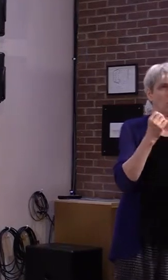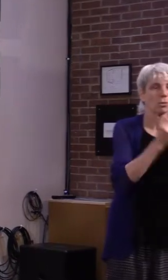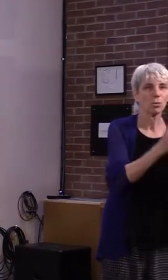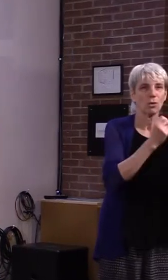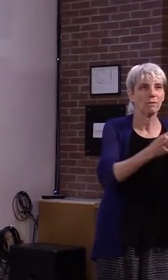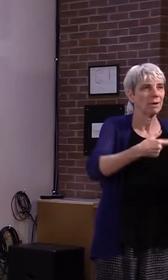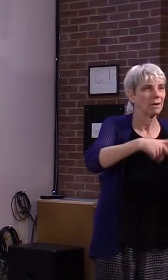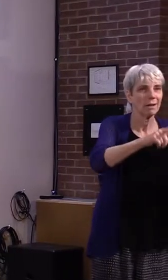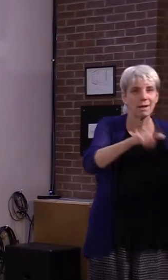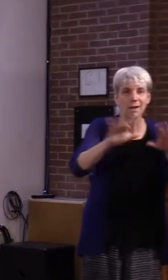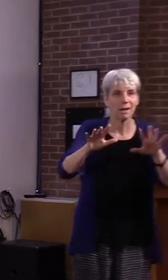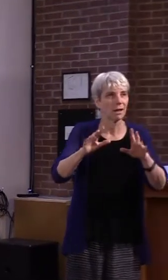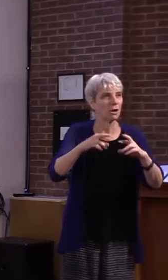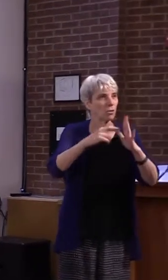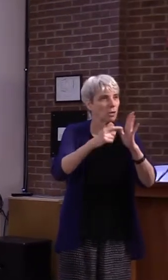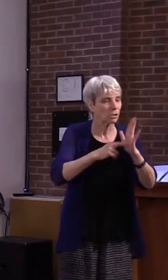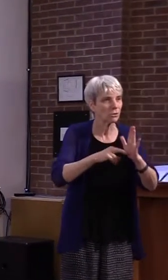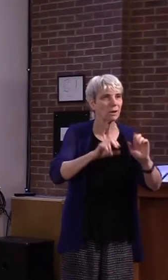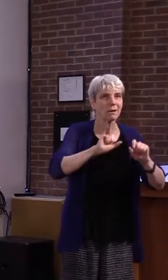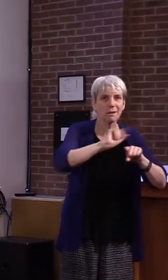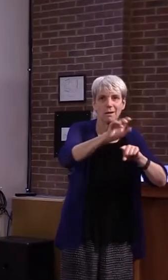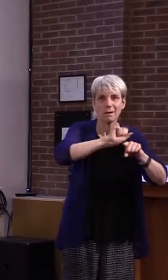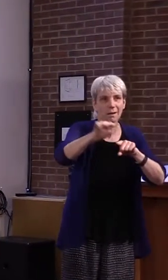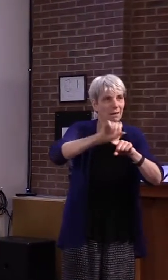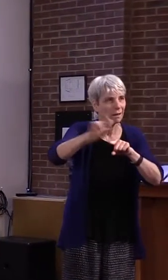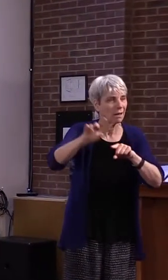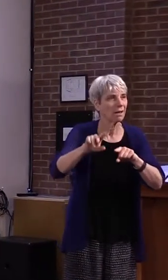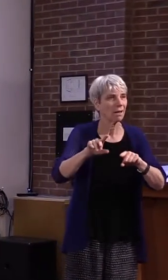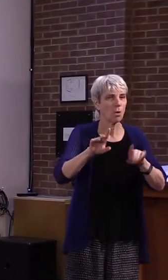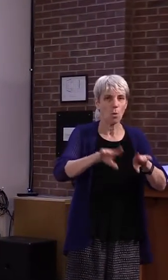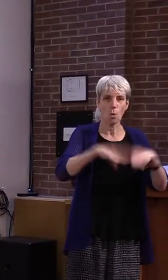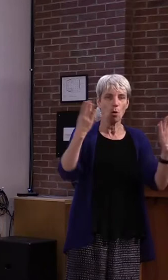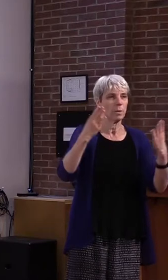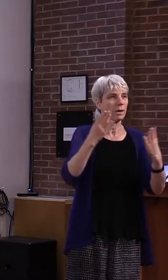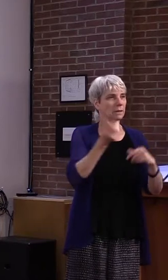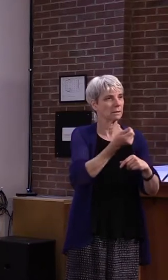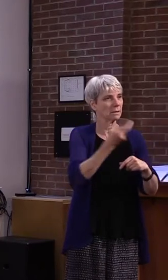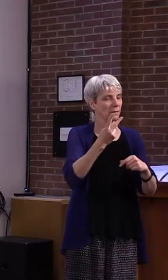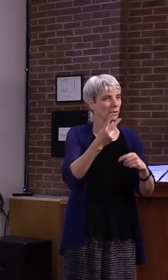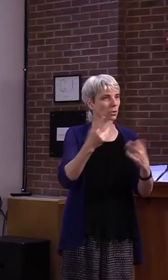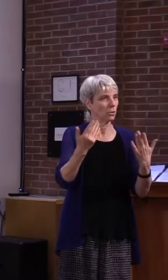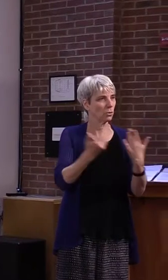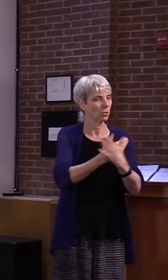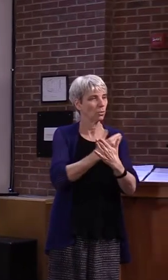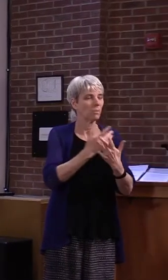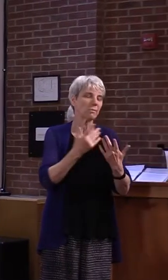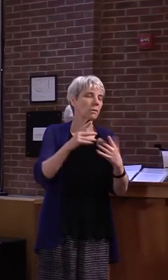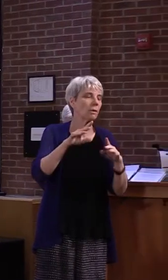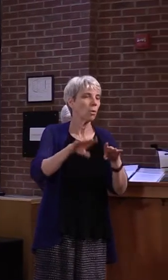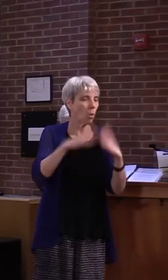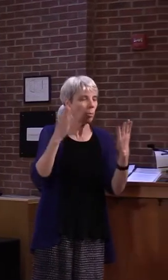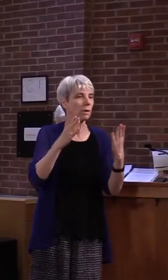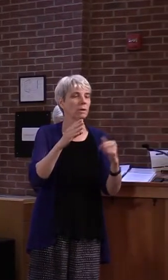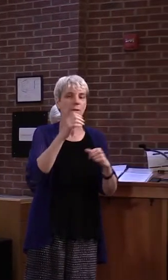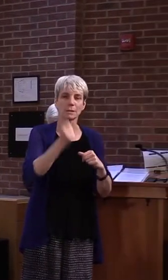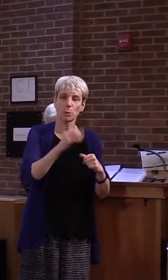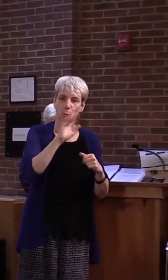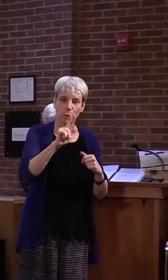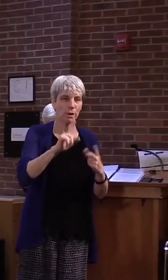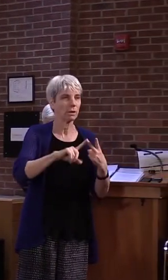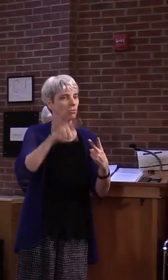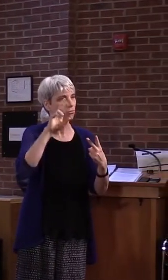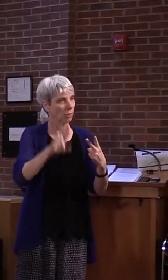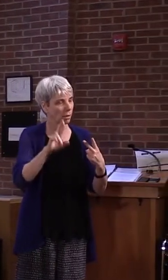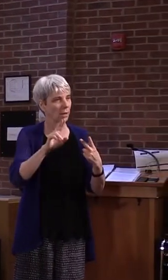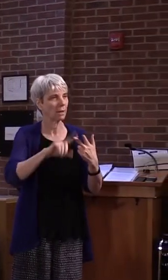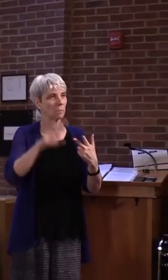trying registrations and put this new in-person type of operation into place. So I'd hate to take away